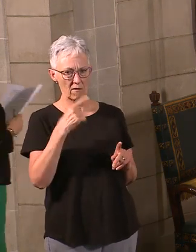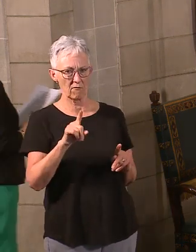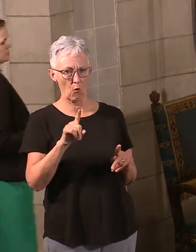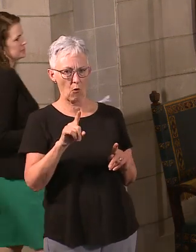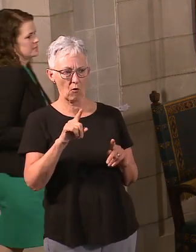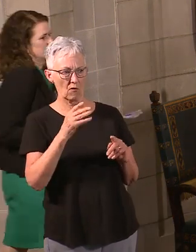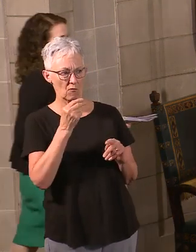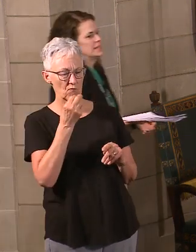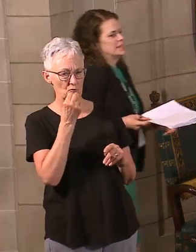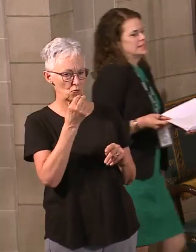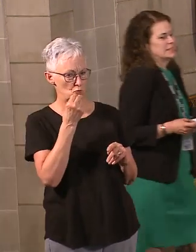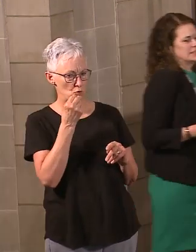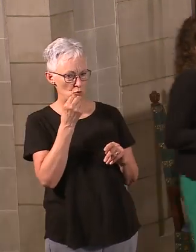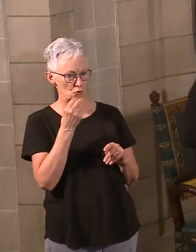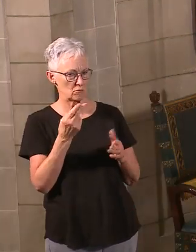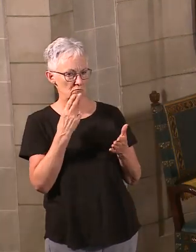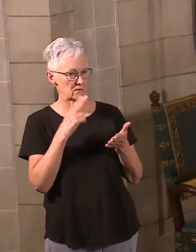state of Nebraska?